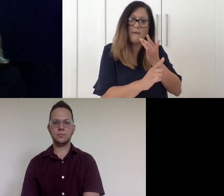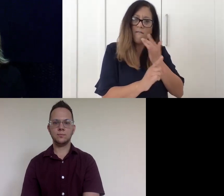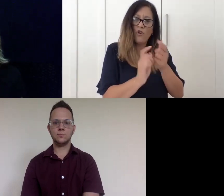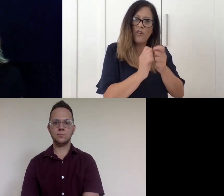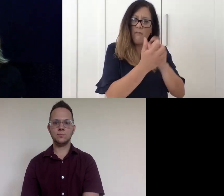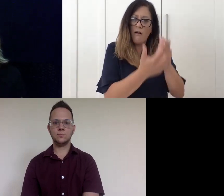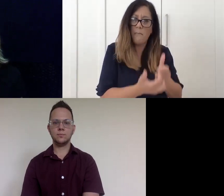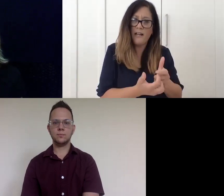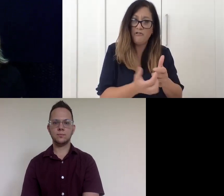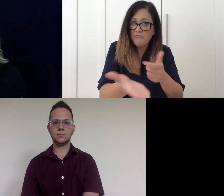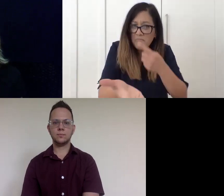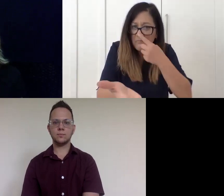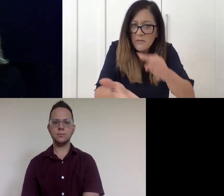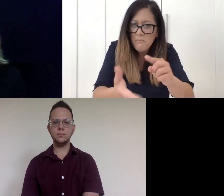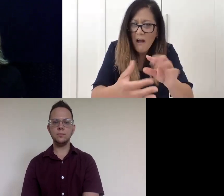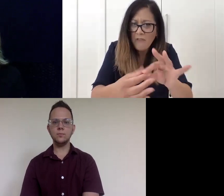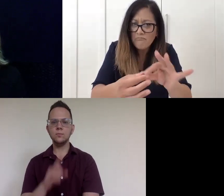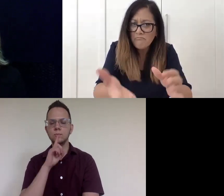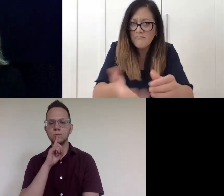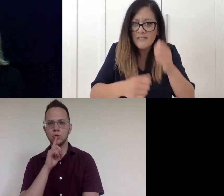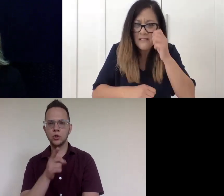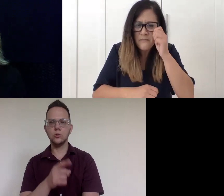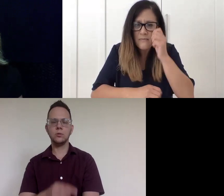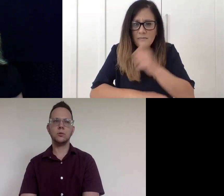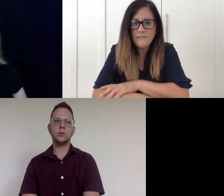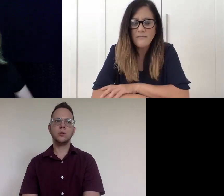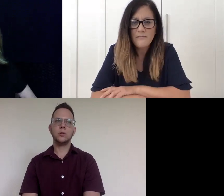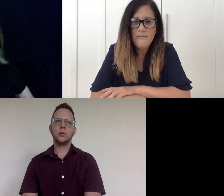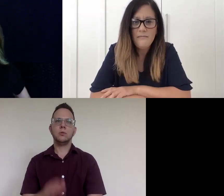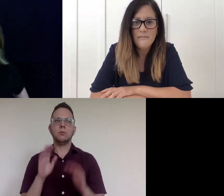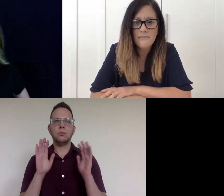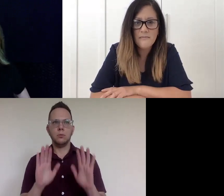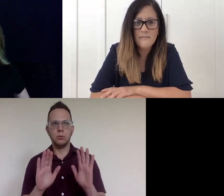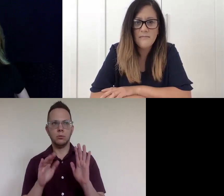accommodations. And I wonder if you could just talk about that a little bit.